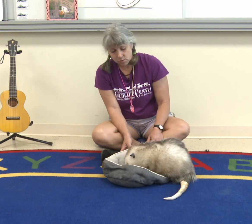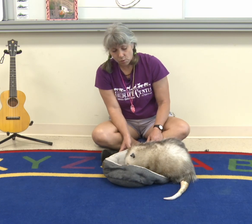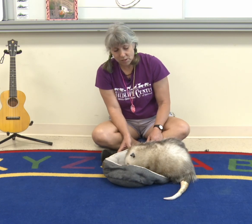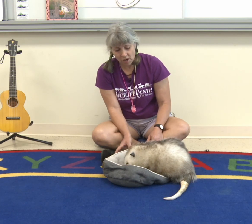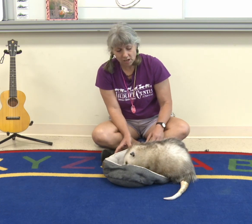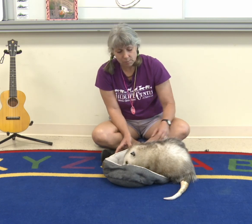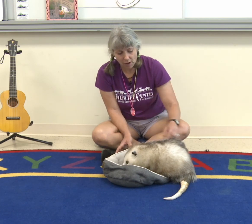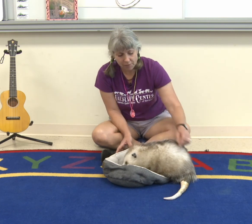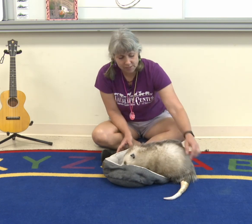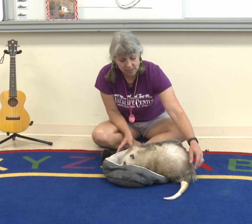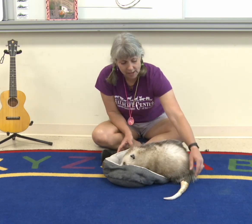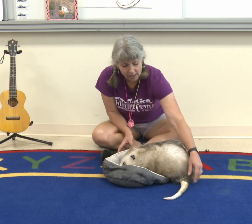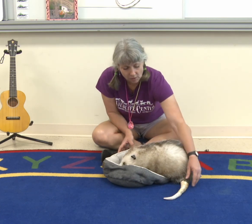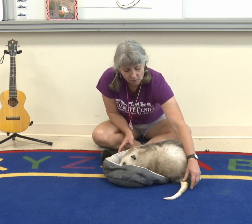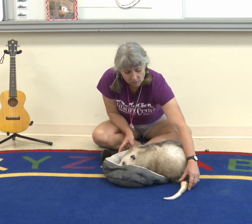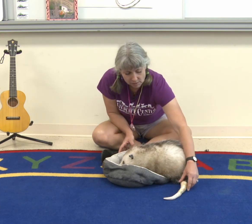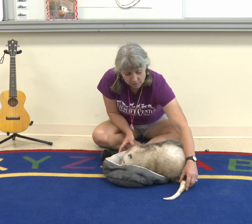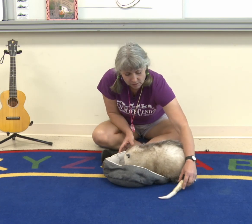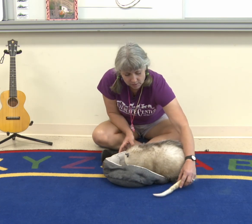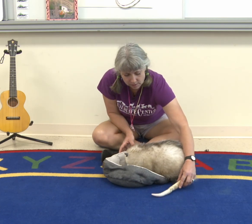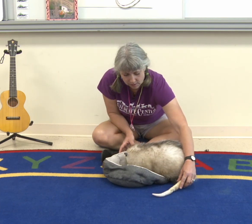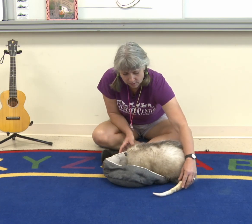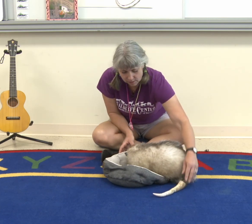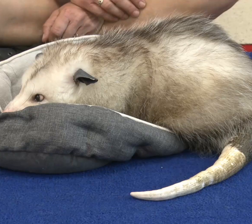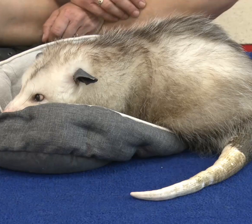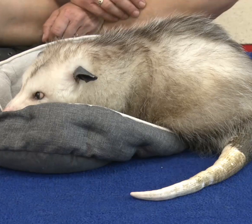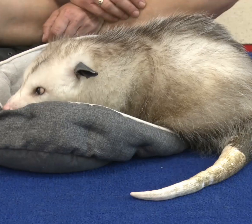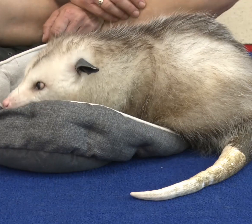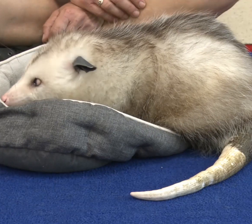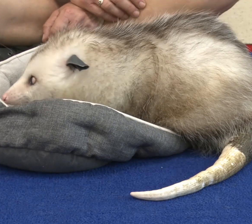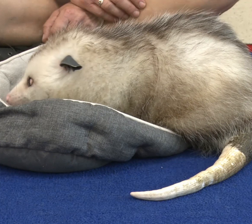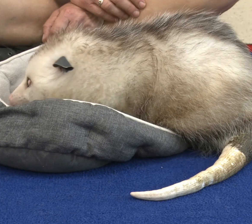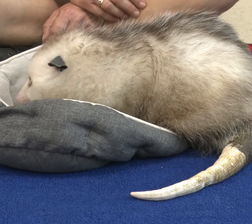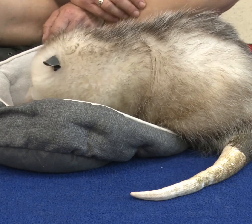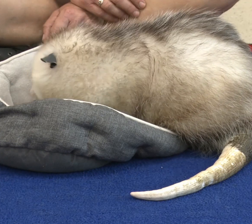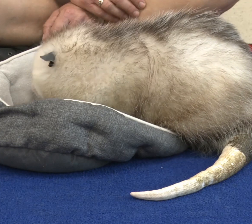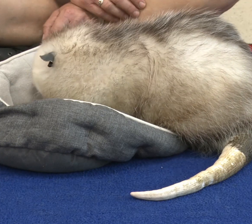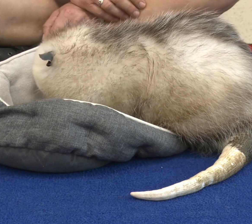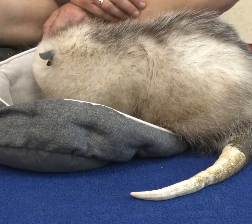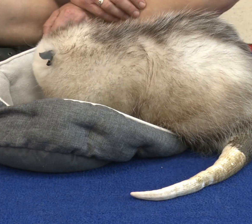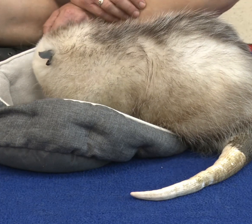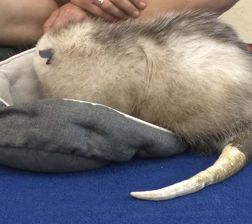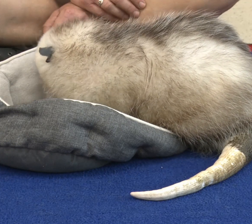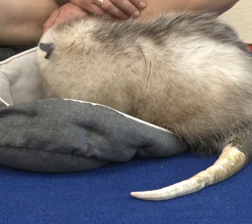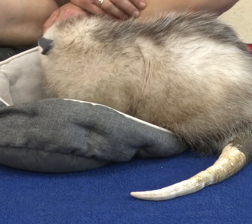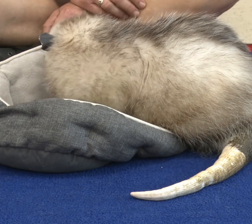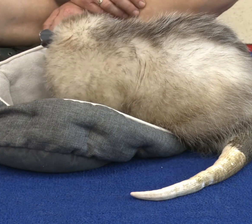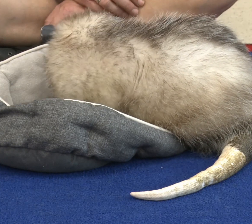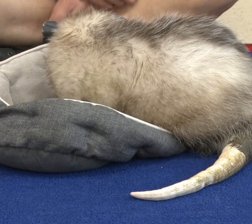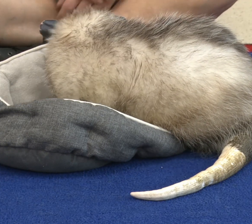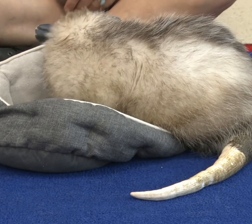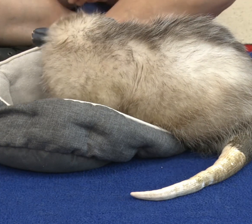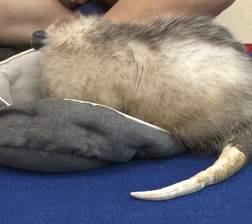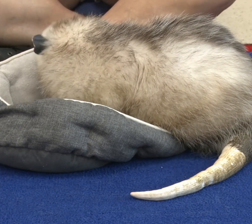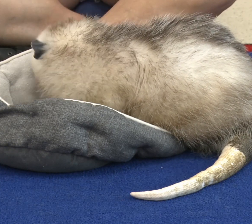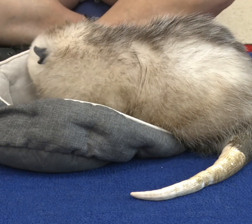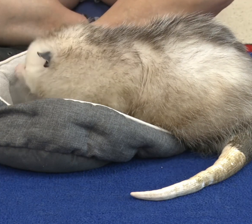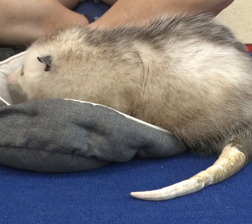we talked about the tail, the pouch, and the thumb. Things that make